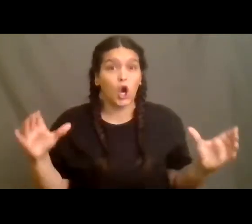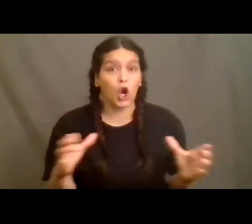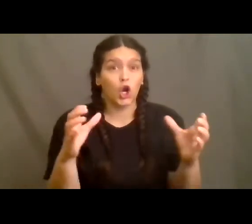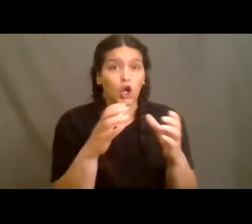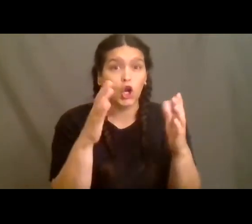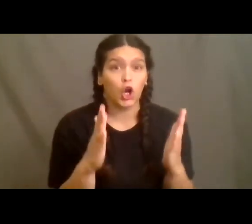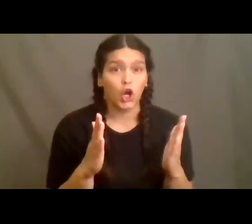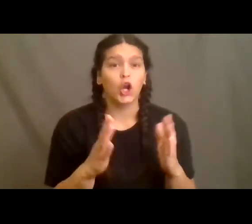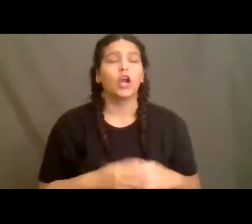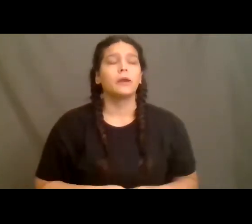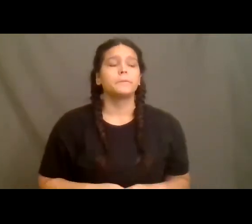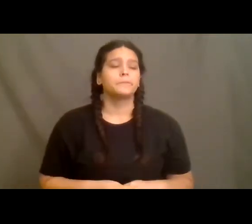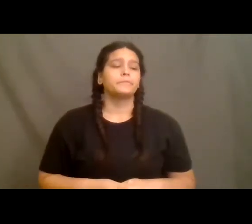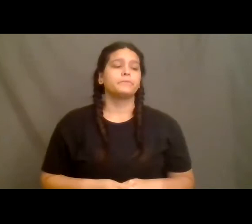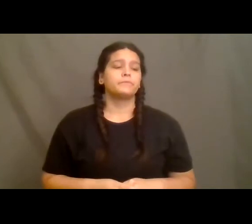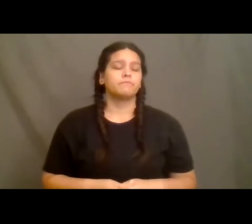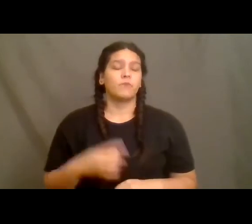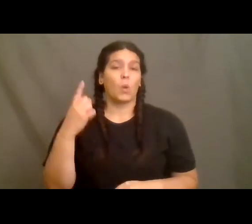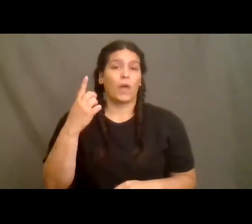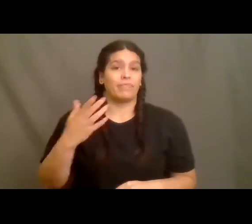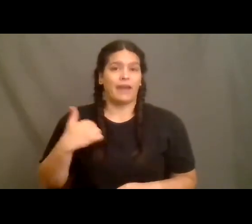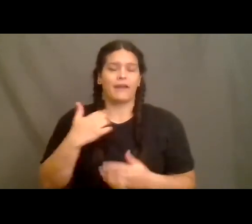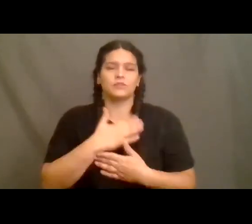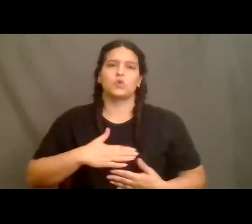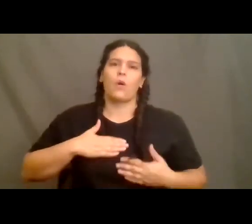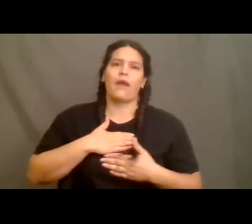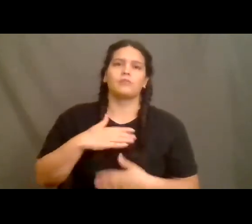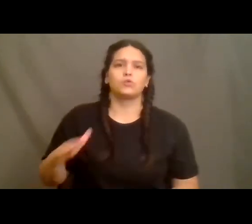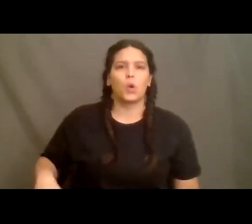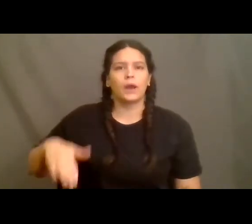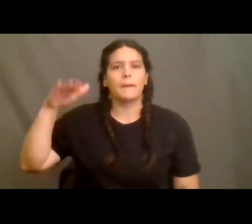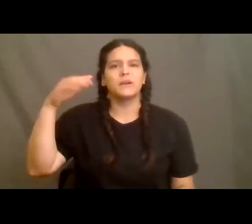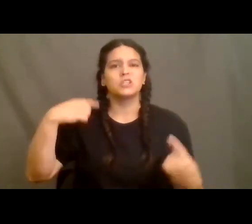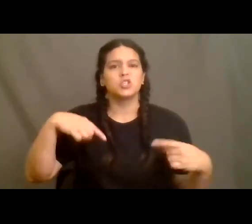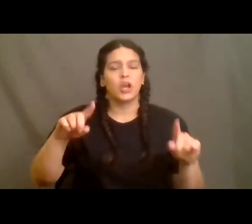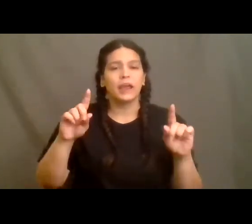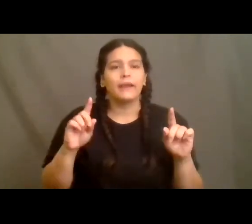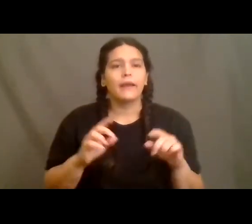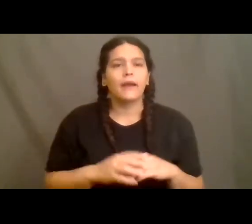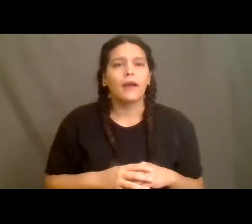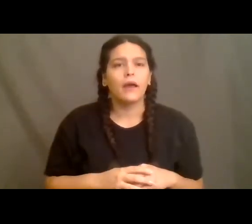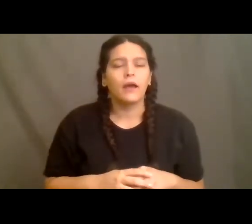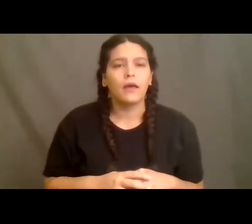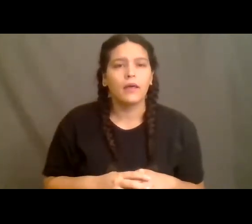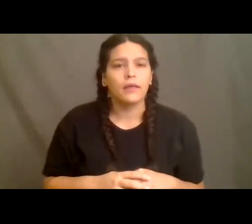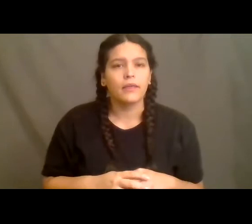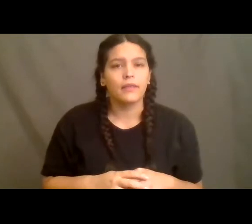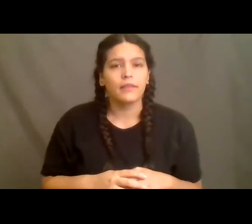that, you know, that I enjoyed was during lambing season was hand feeding